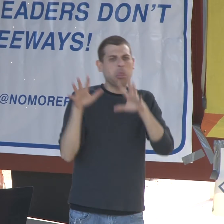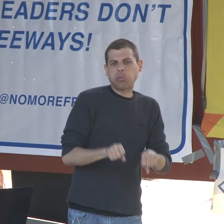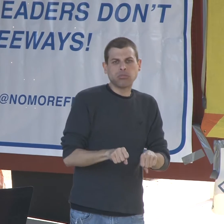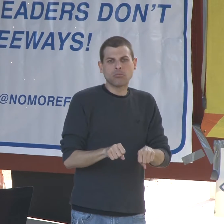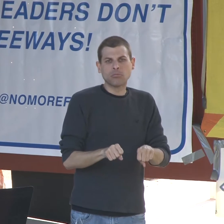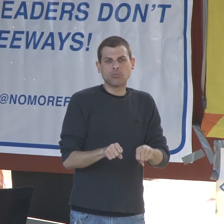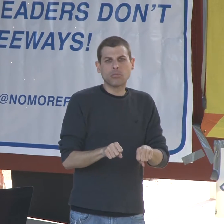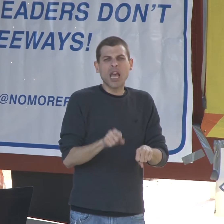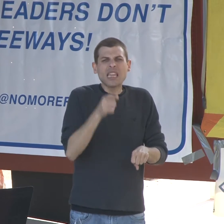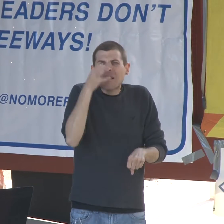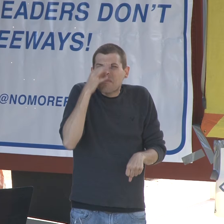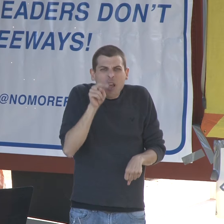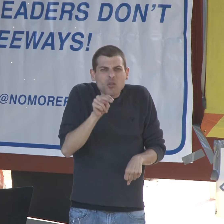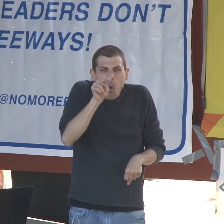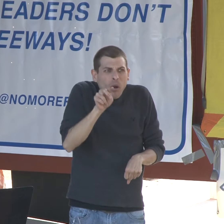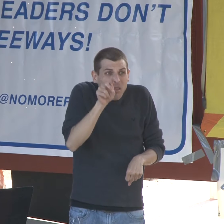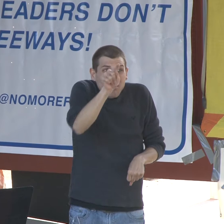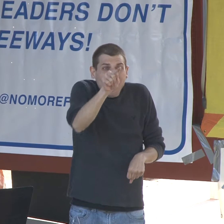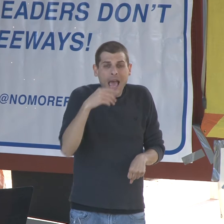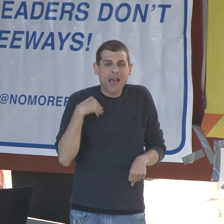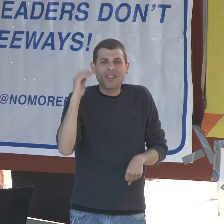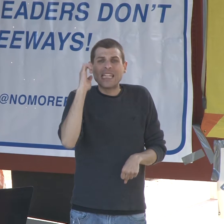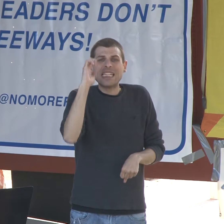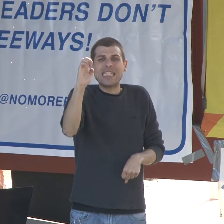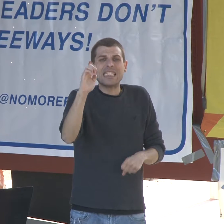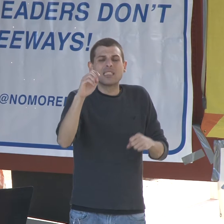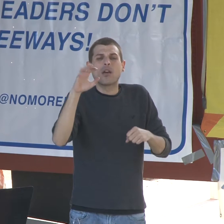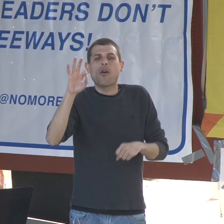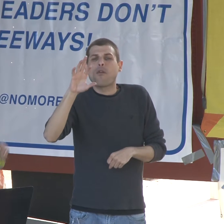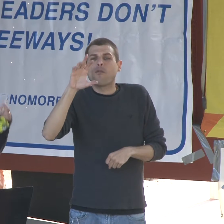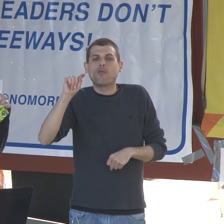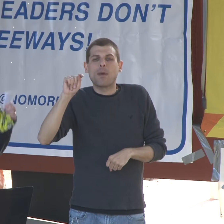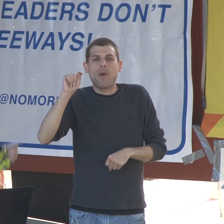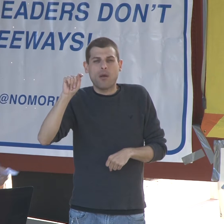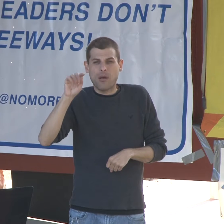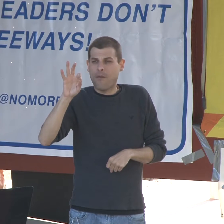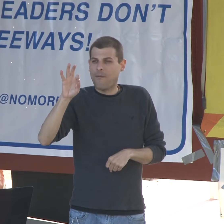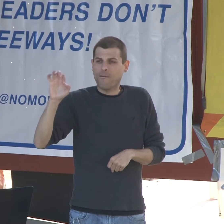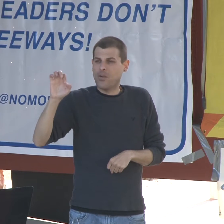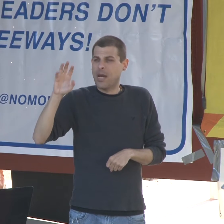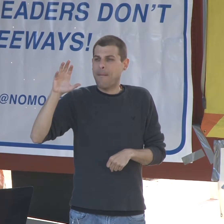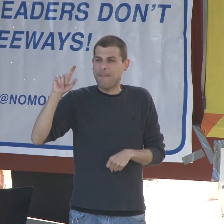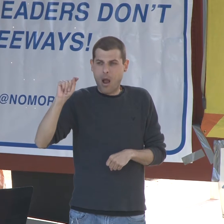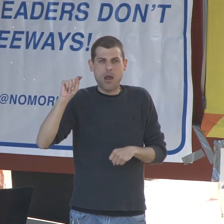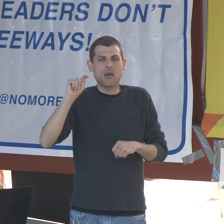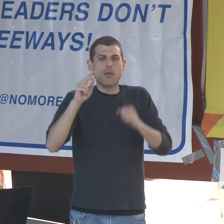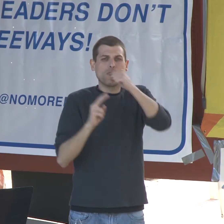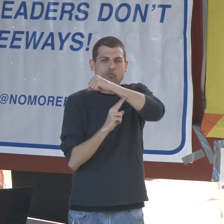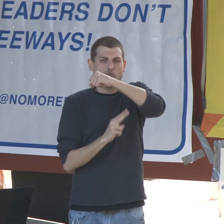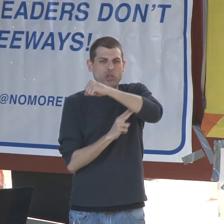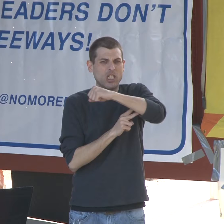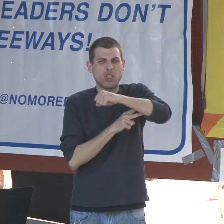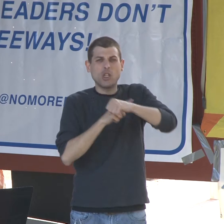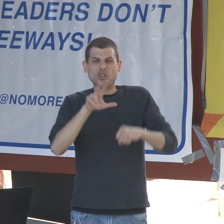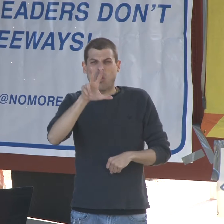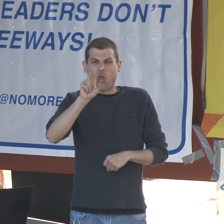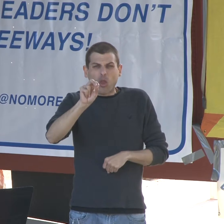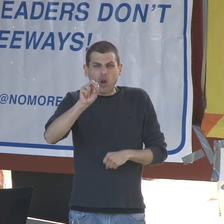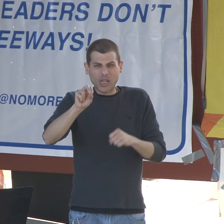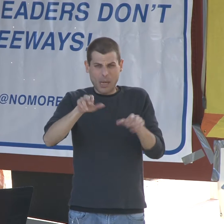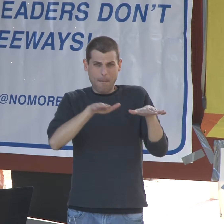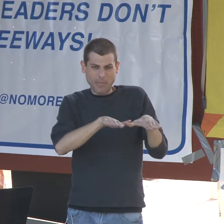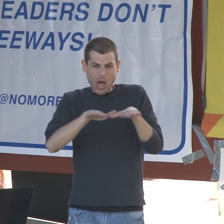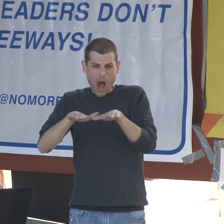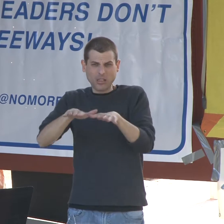a few blocks north of here, they built the east end of the Fremont Bridge, which devastated another 20 or 30 blocks of this